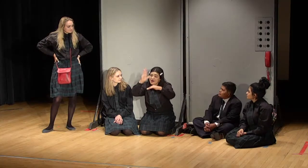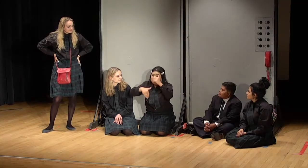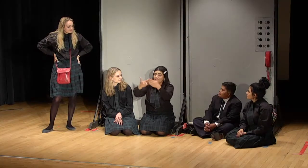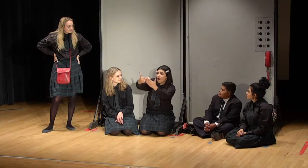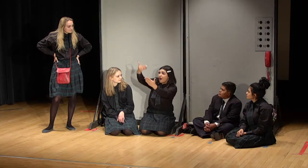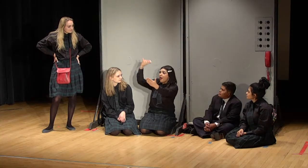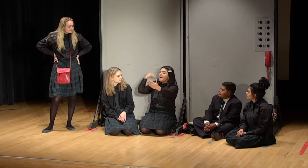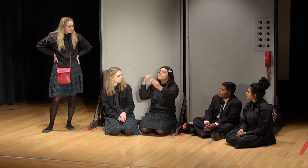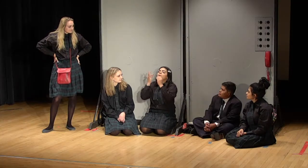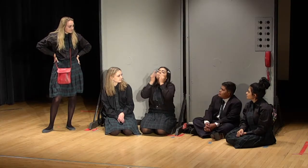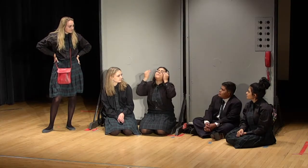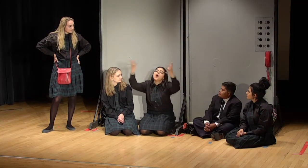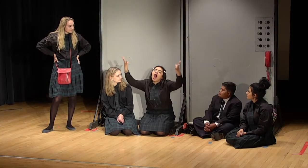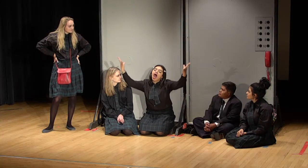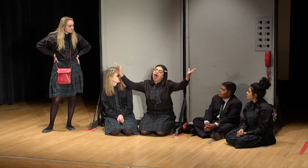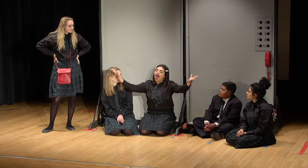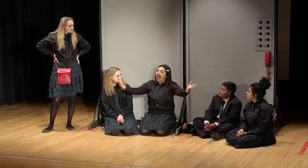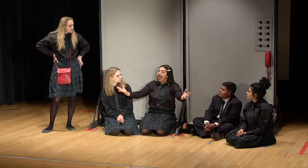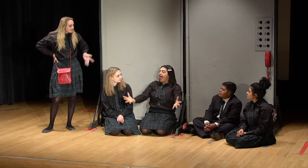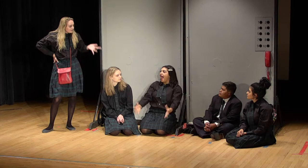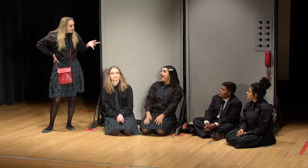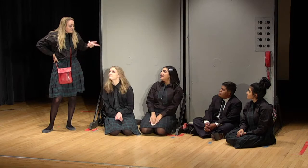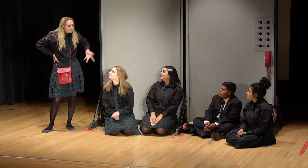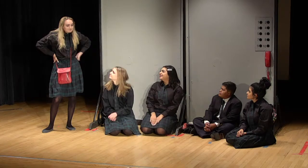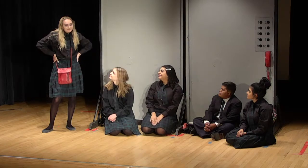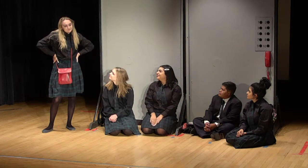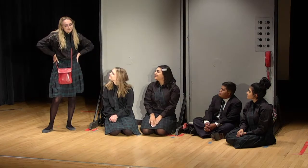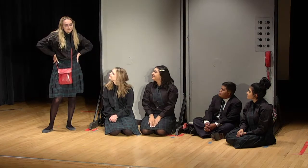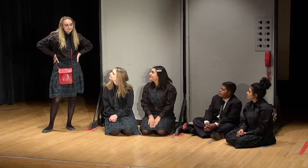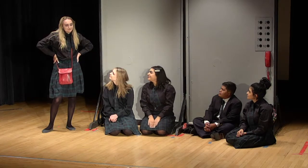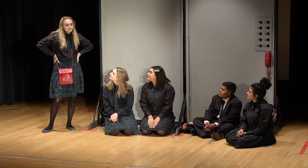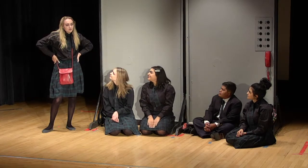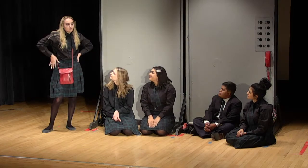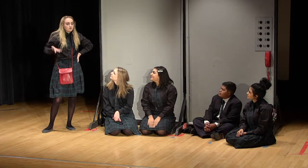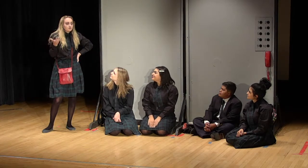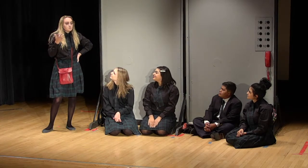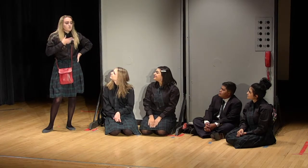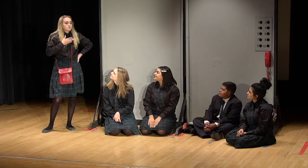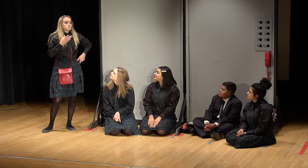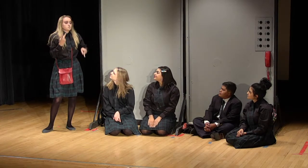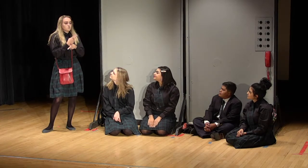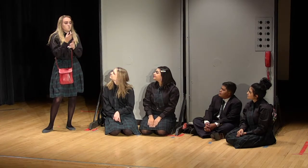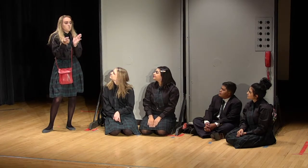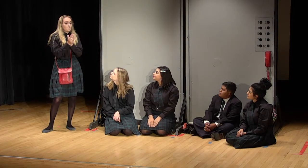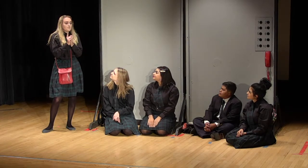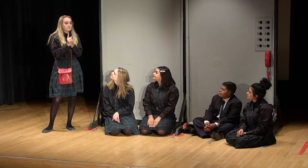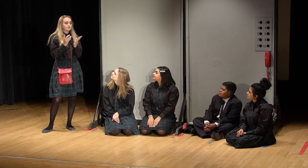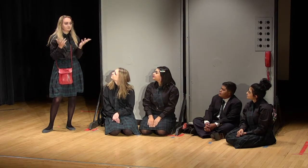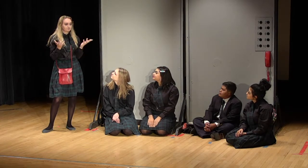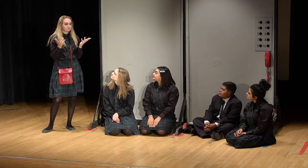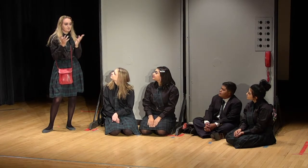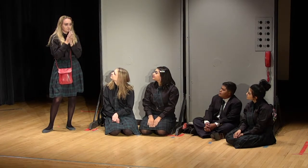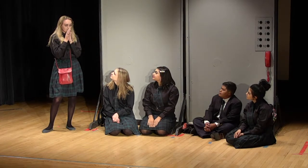You, I'll give my ability to skip classes increase drastically. Claire. Okay, now my